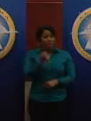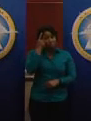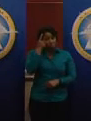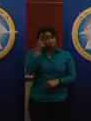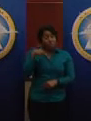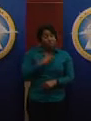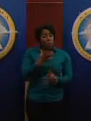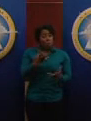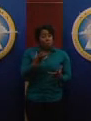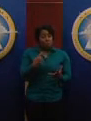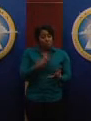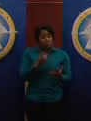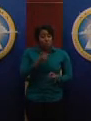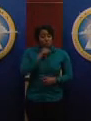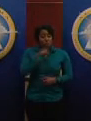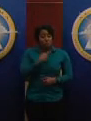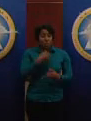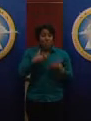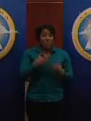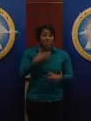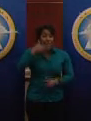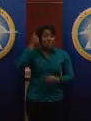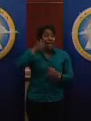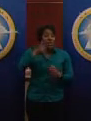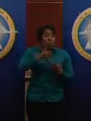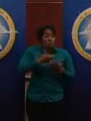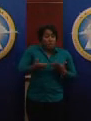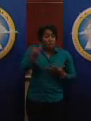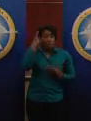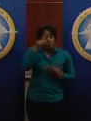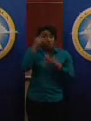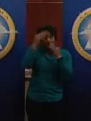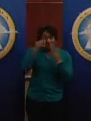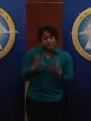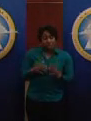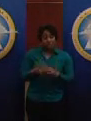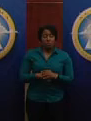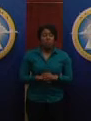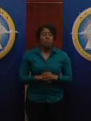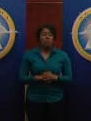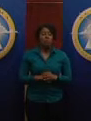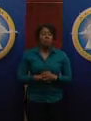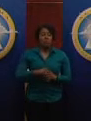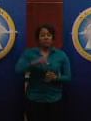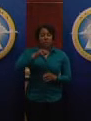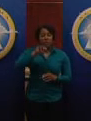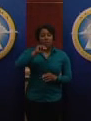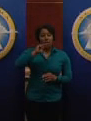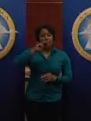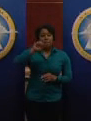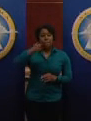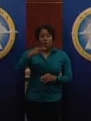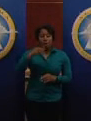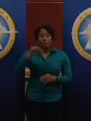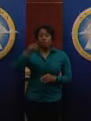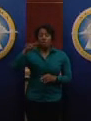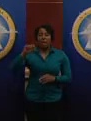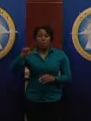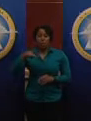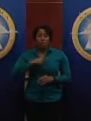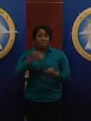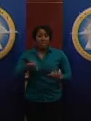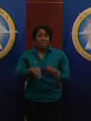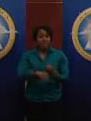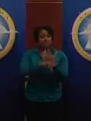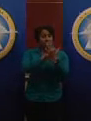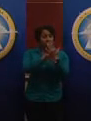we get the very best resources for our teachers. In March and April, we did some remote learning, and we did some really